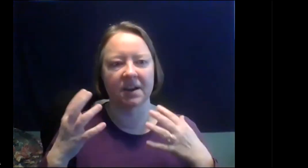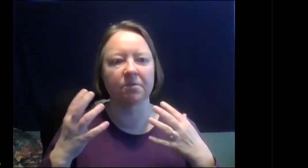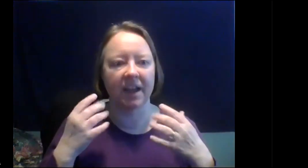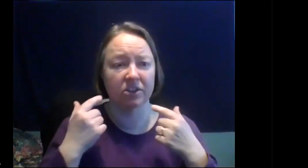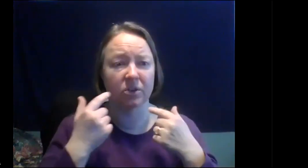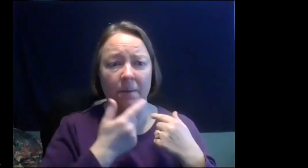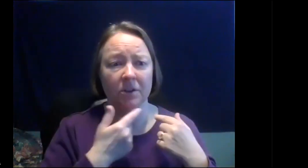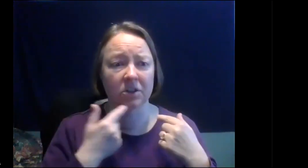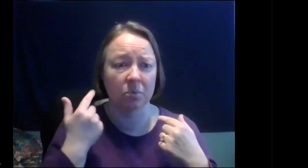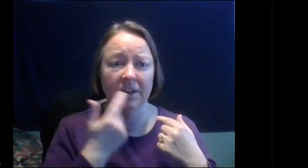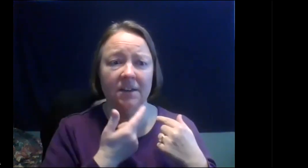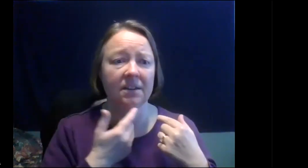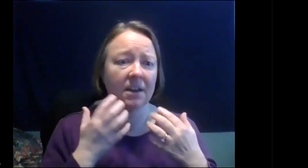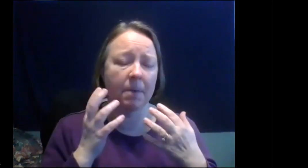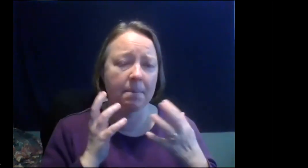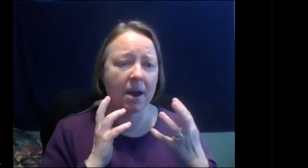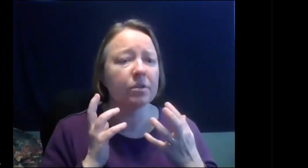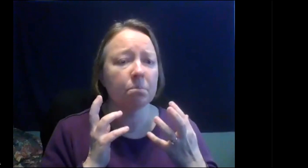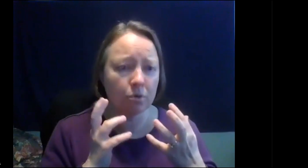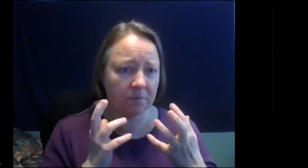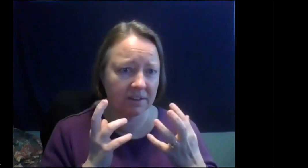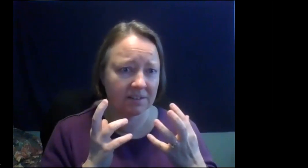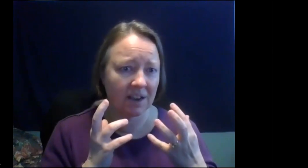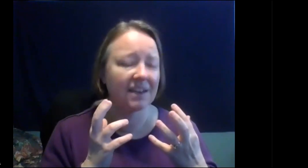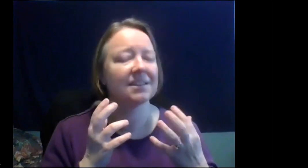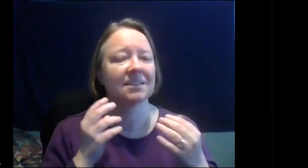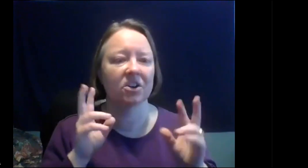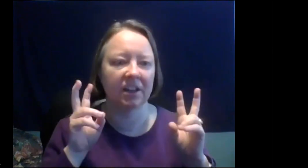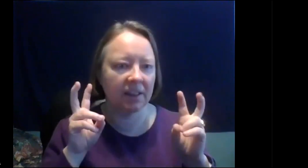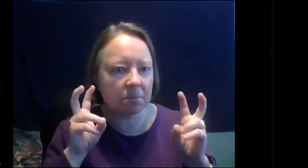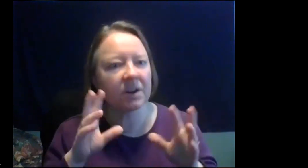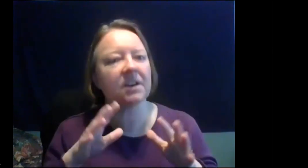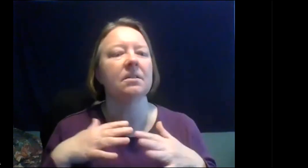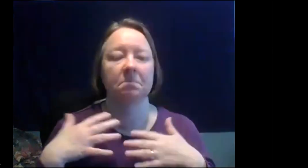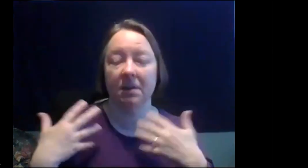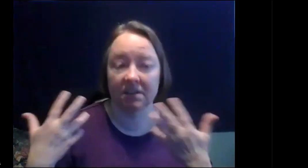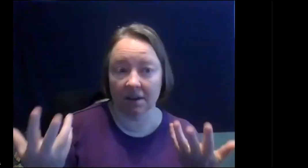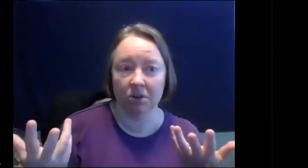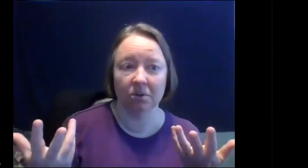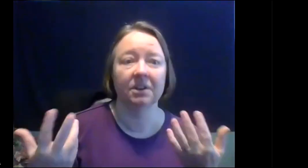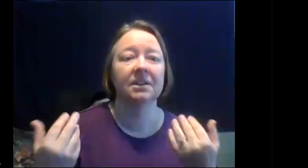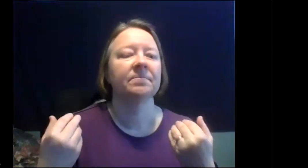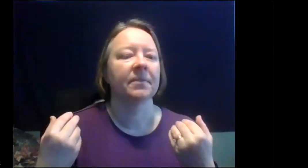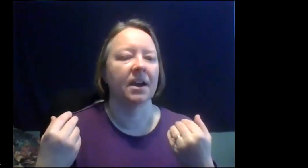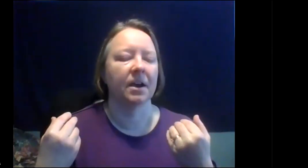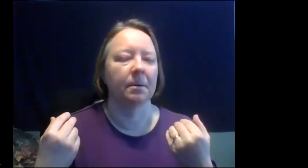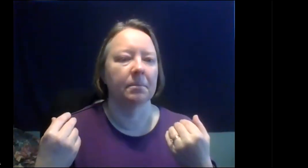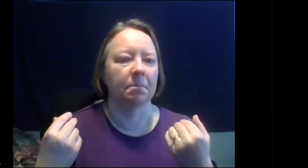deaf clients are able to read my mouth movements, not necessarily lip read, but some do. But